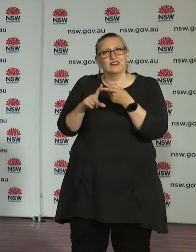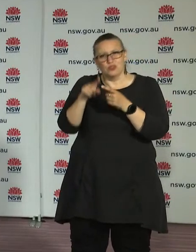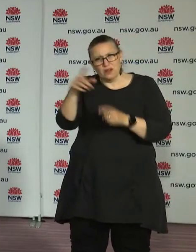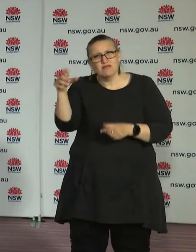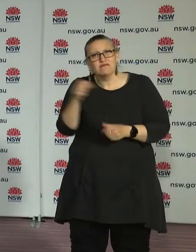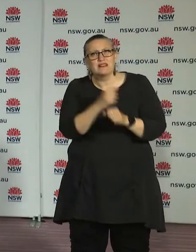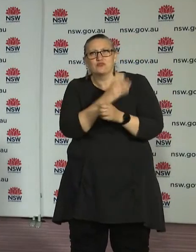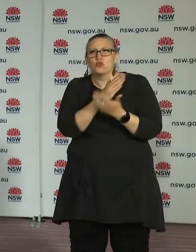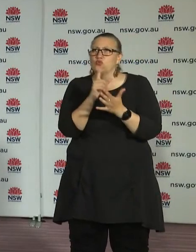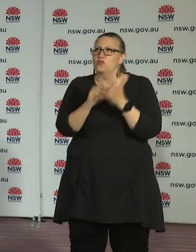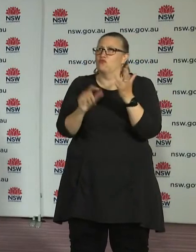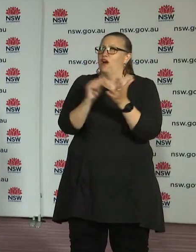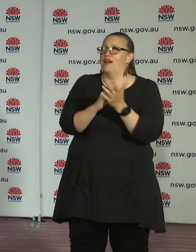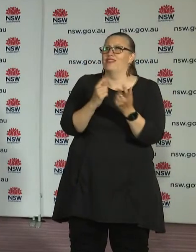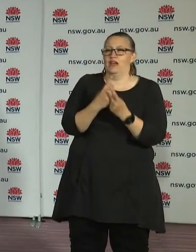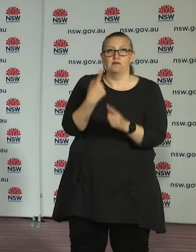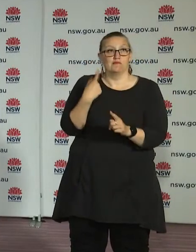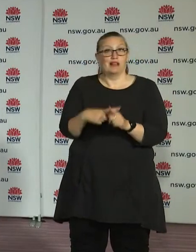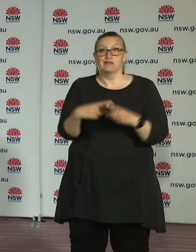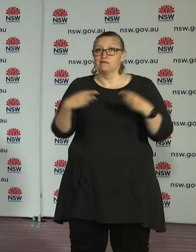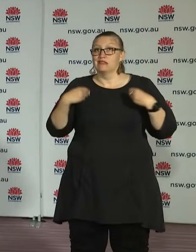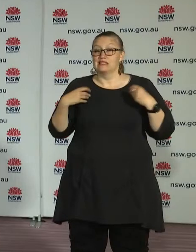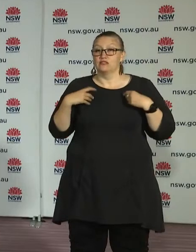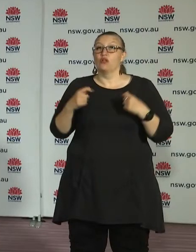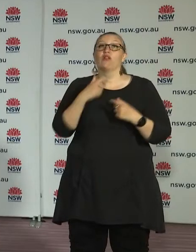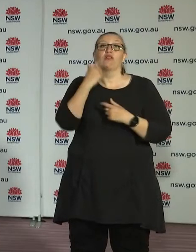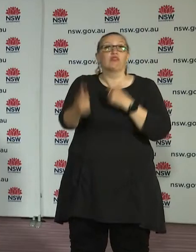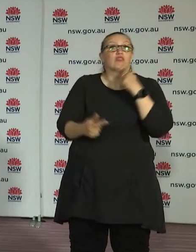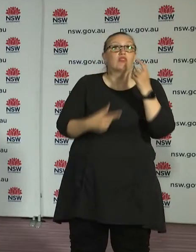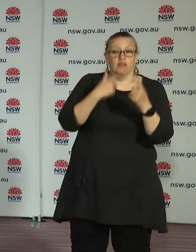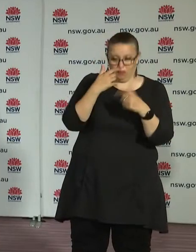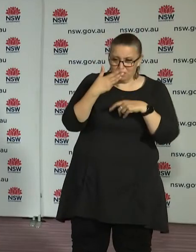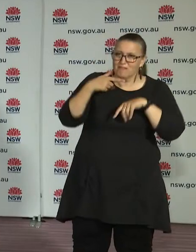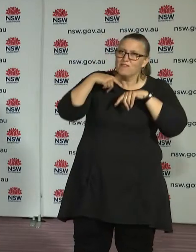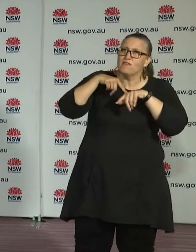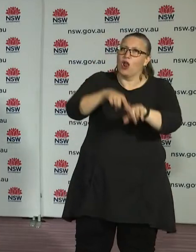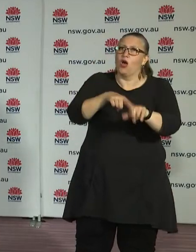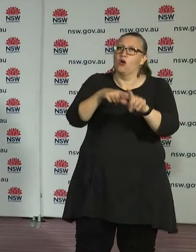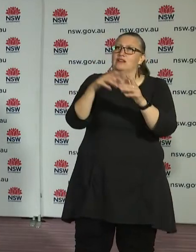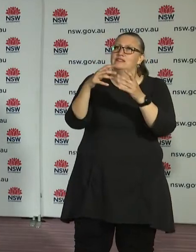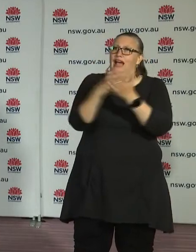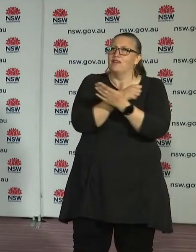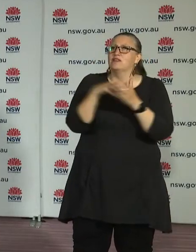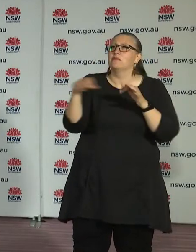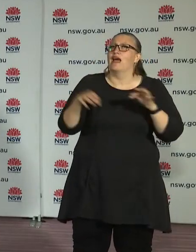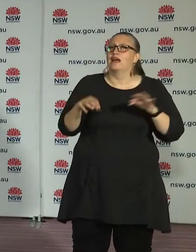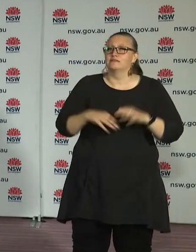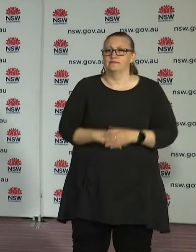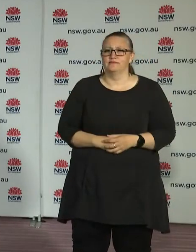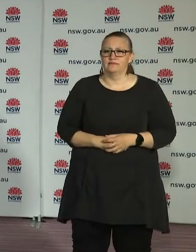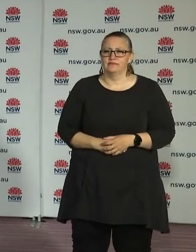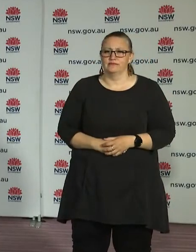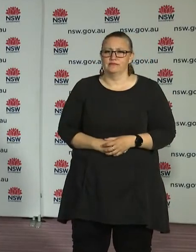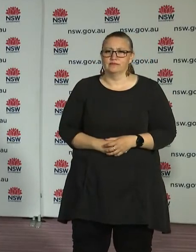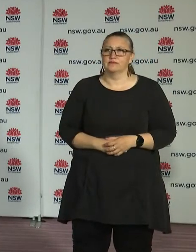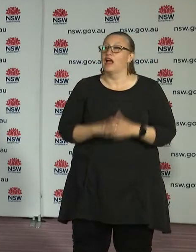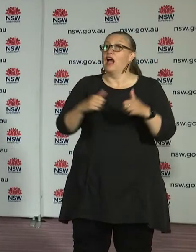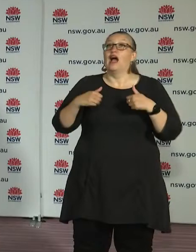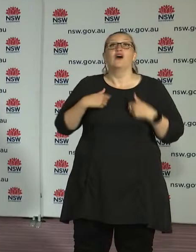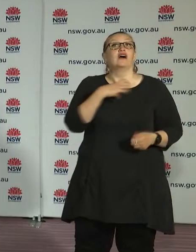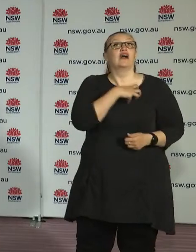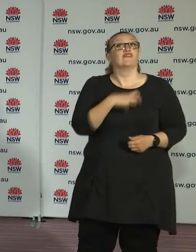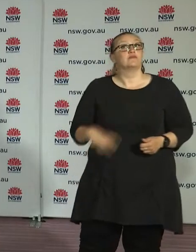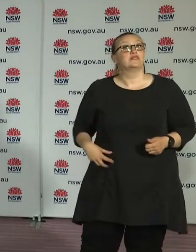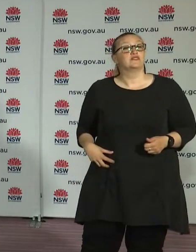aren't flagrantly disregarding their COVID safety plans. What's worked very well is that our compliance officers have done spot checks